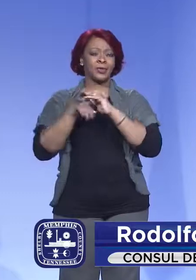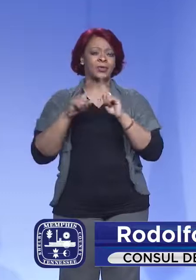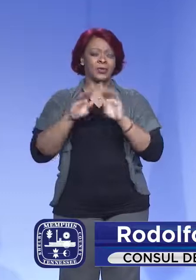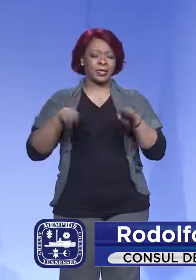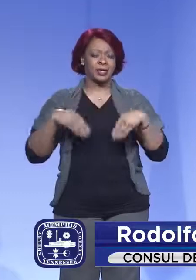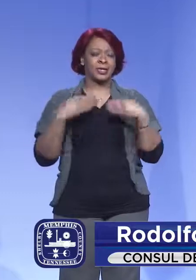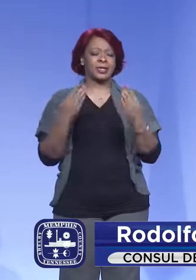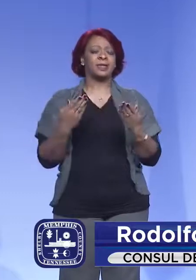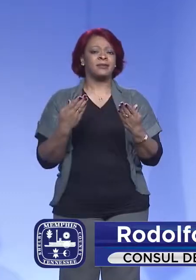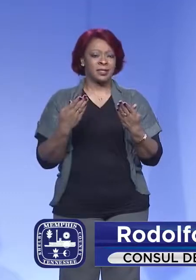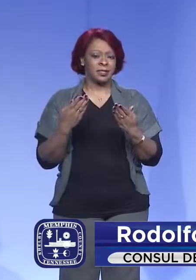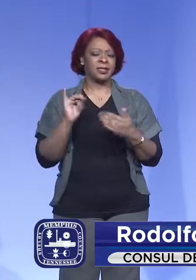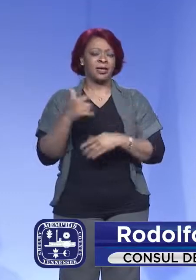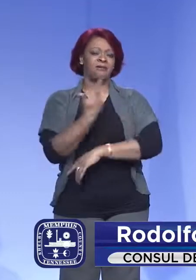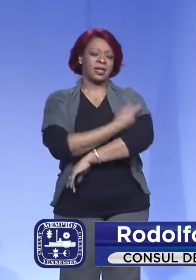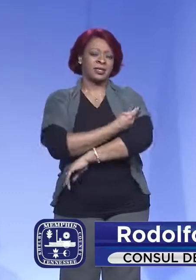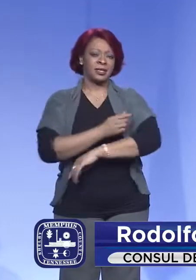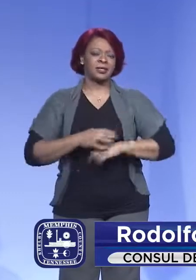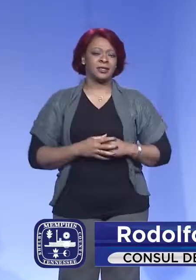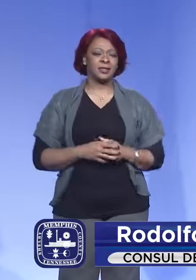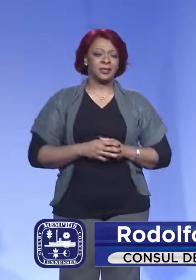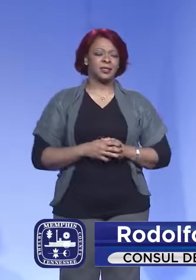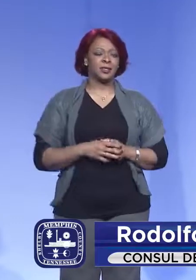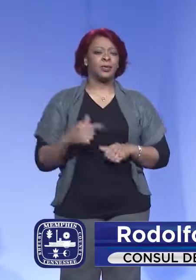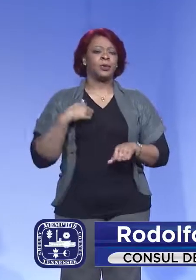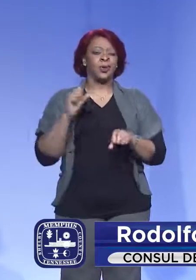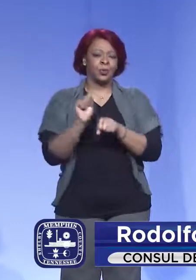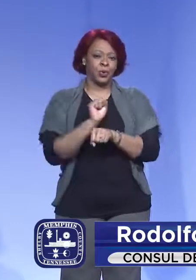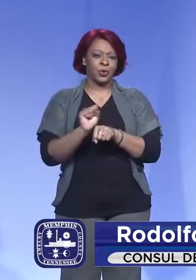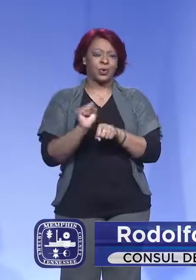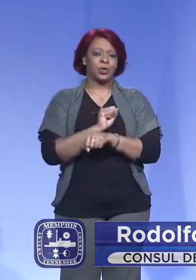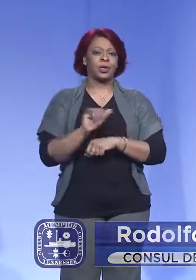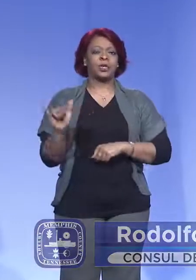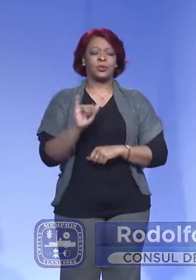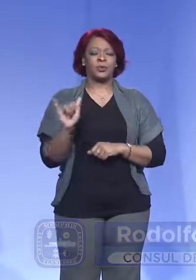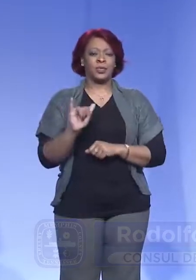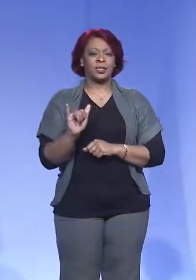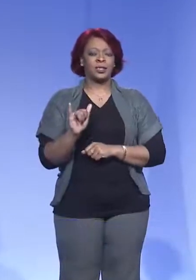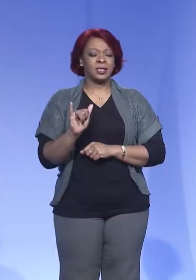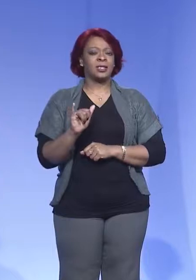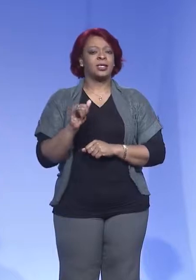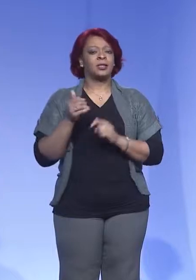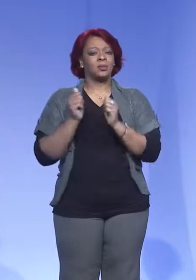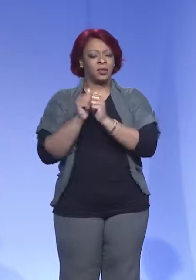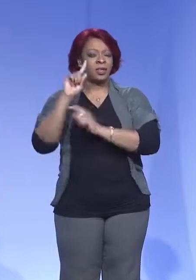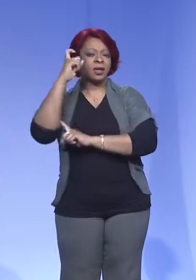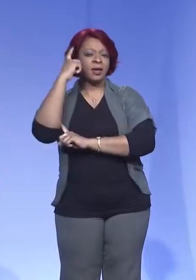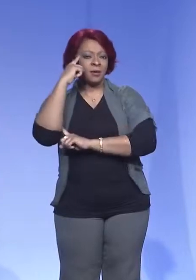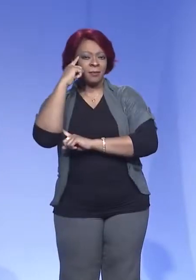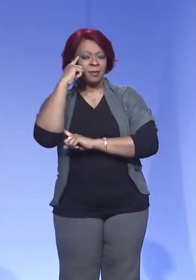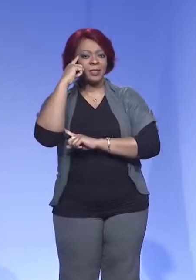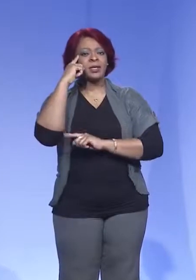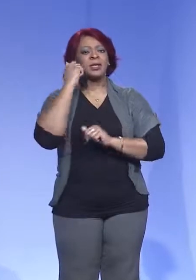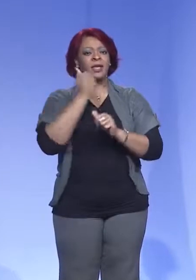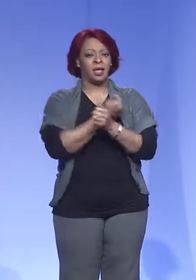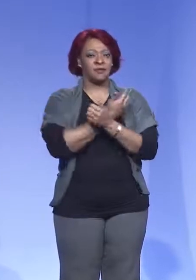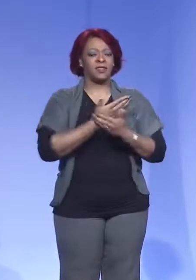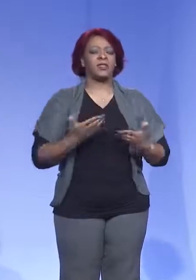the COVID-19 vaccination. So we're working as well with this governor, and everything